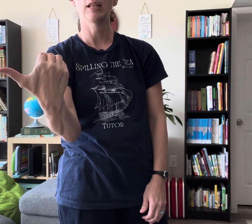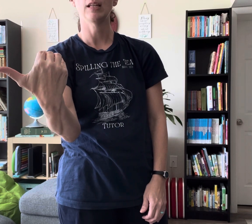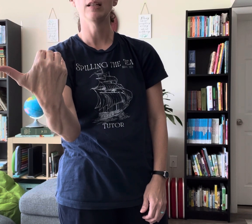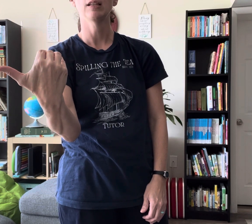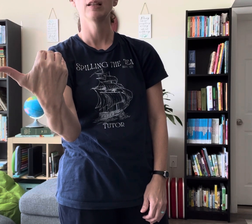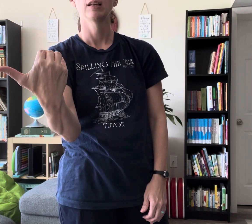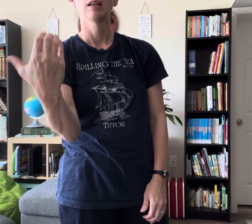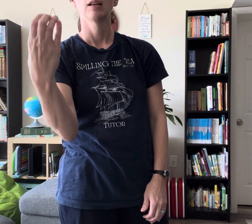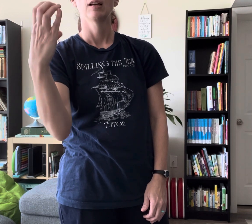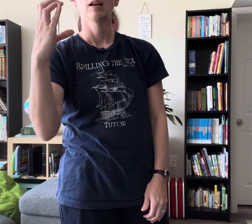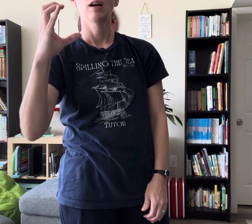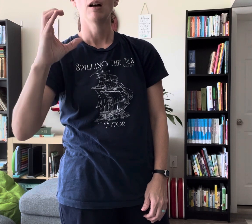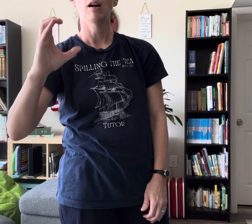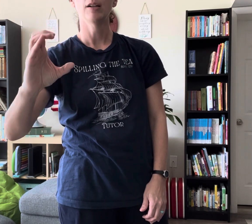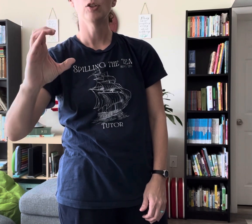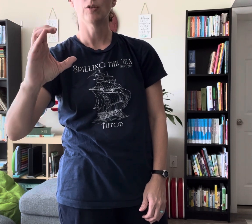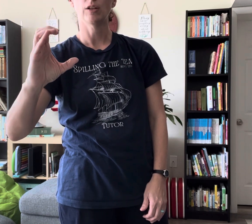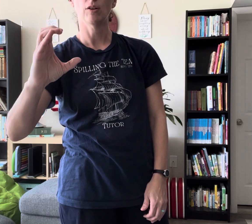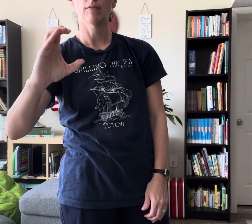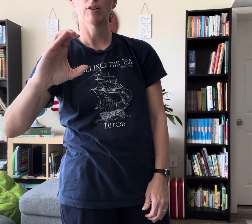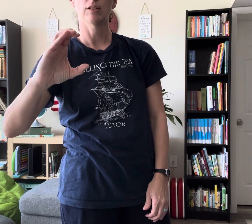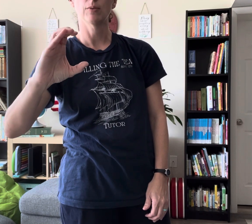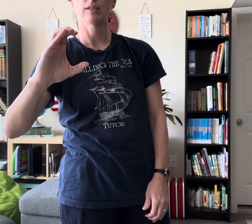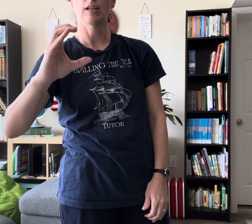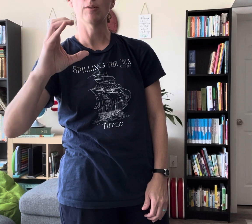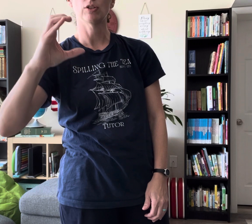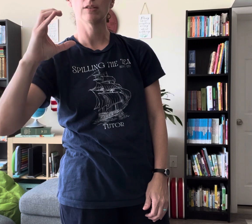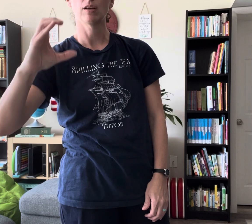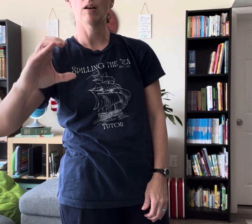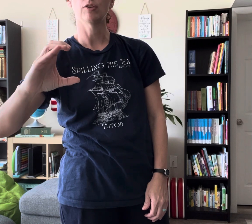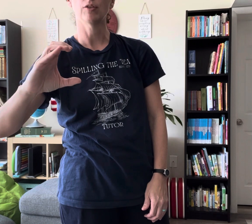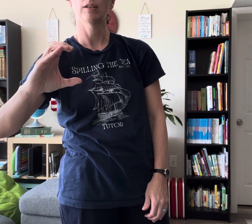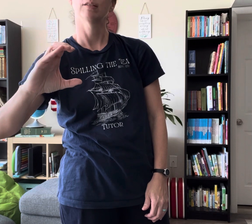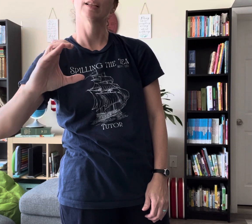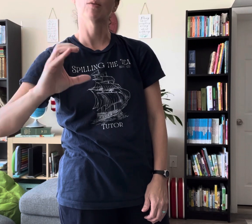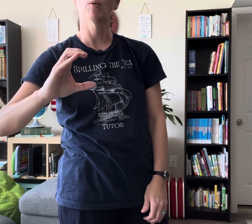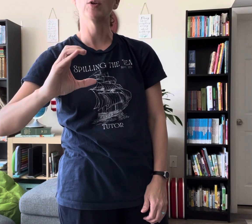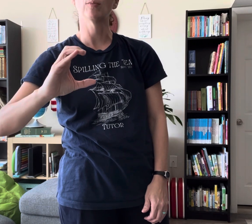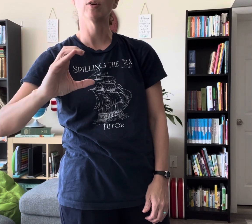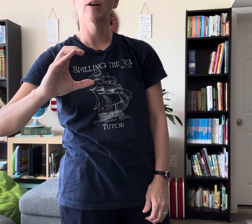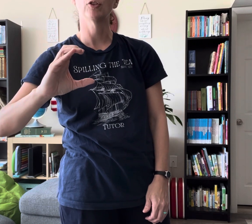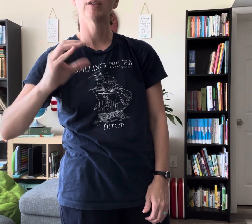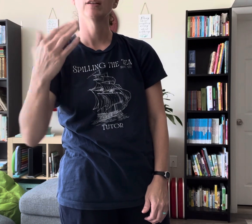1500. You convert it to a C, which is 100. It's like a Roman numeral 100.